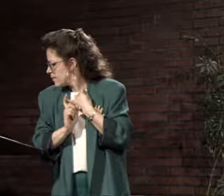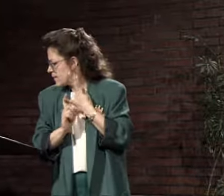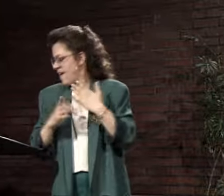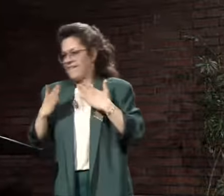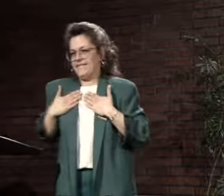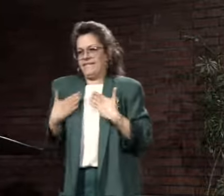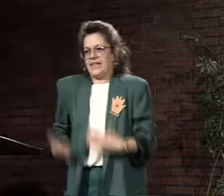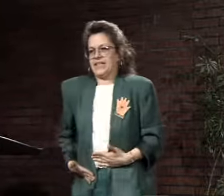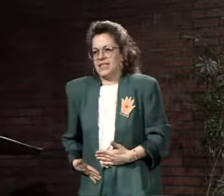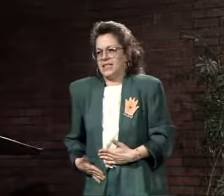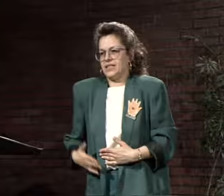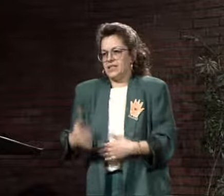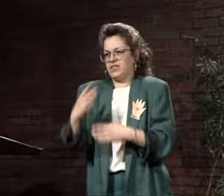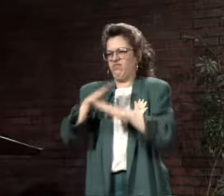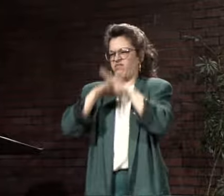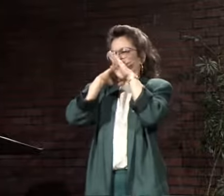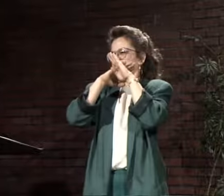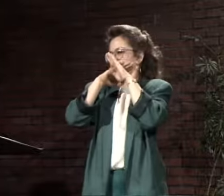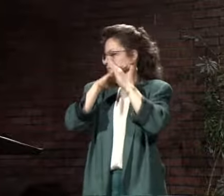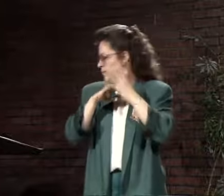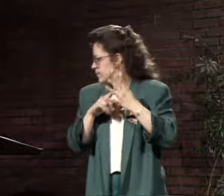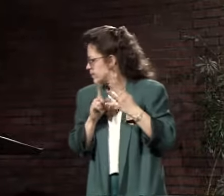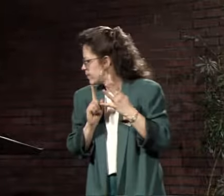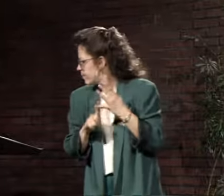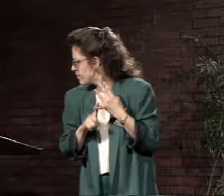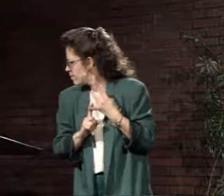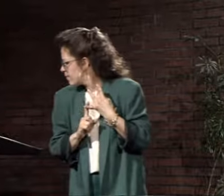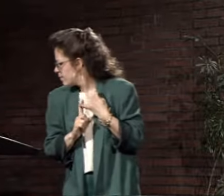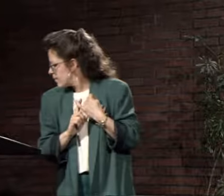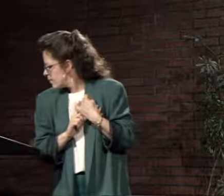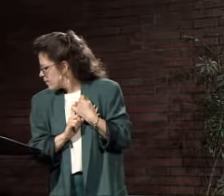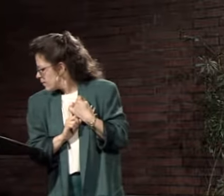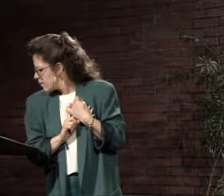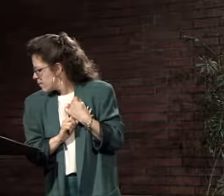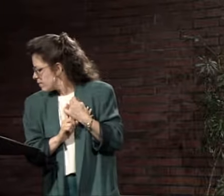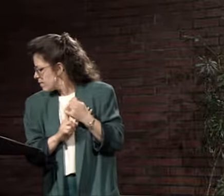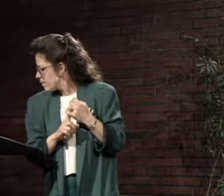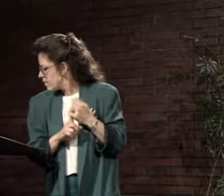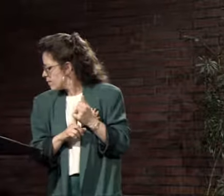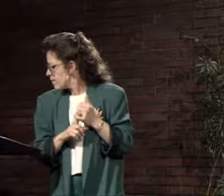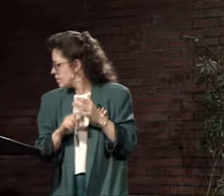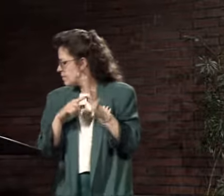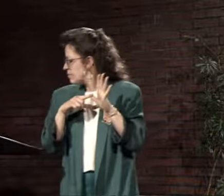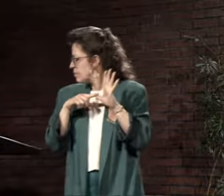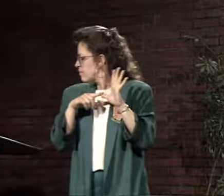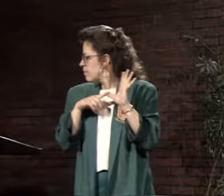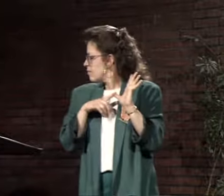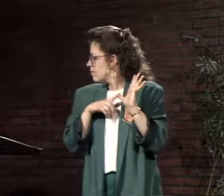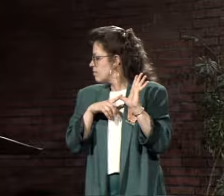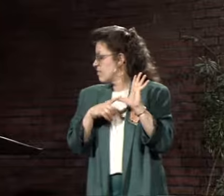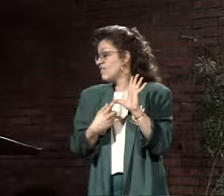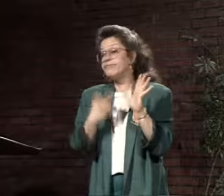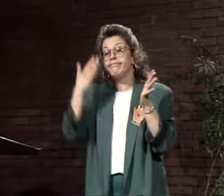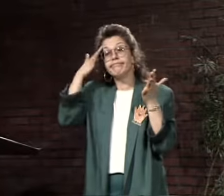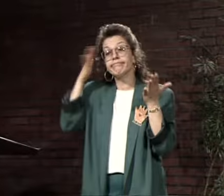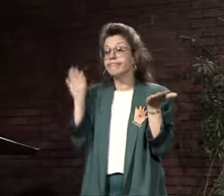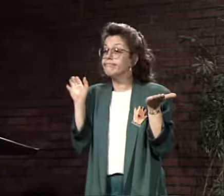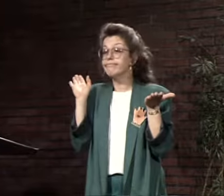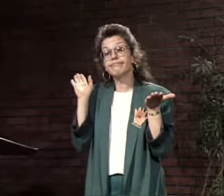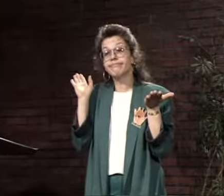Number 4, physically impaired. Or number 5, I just don't